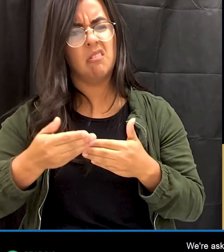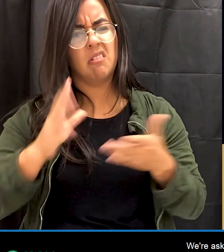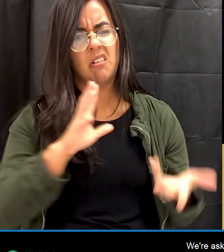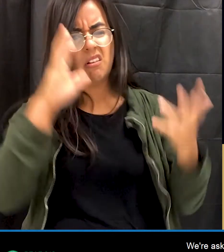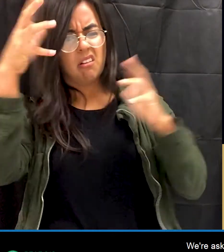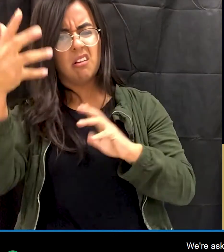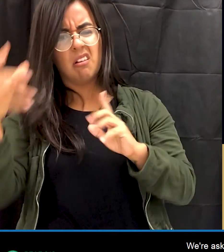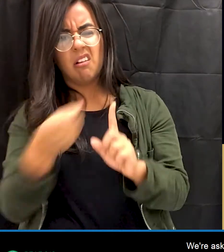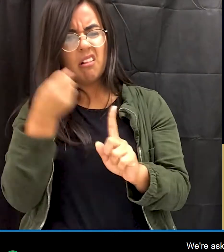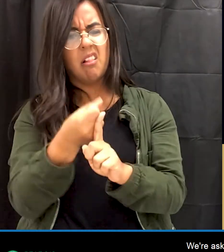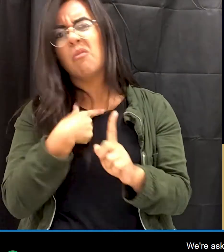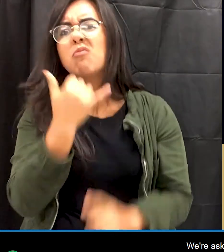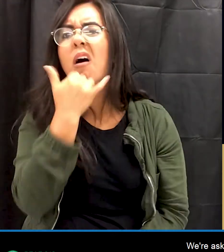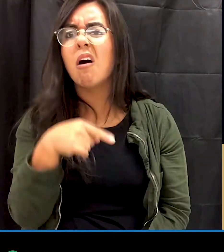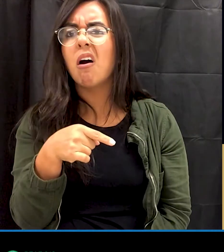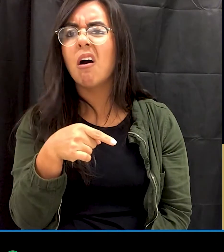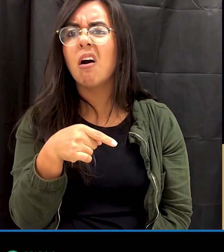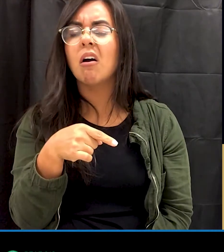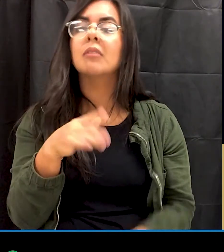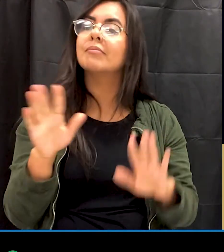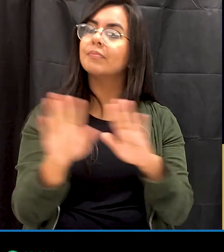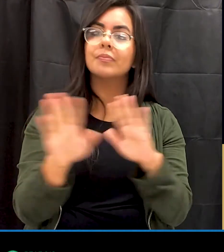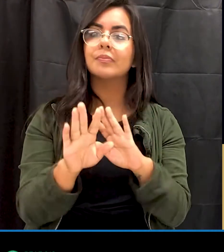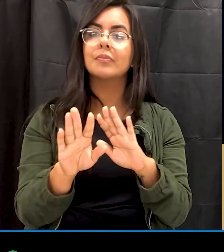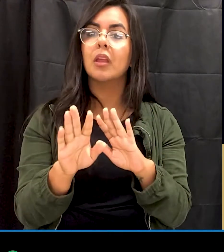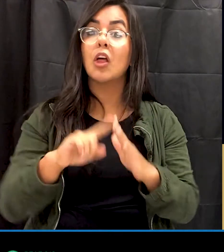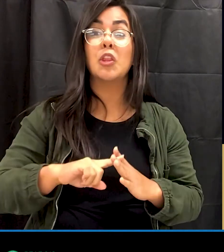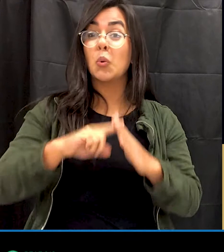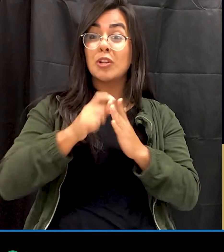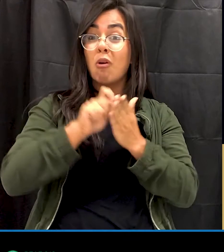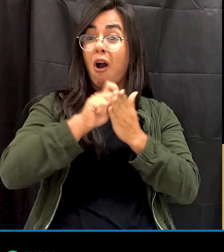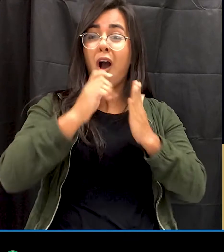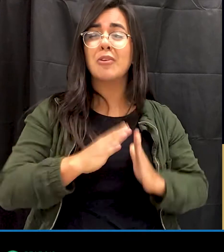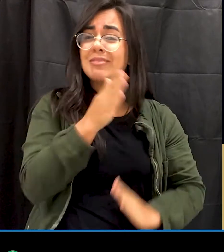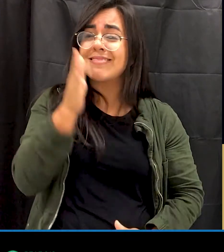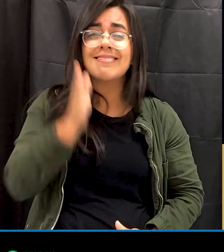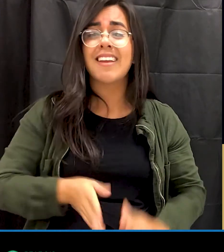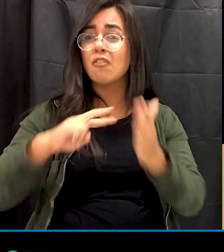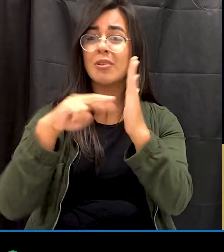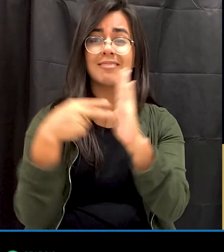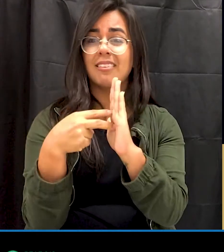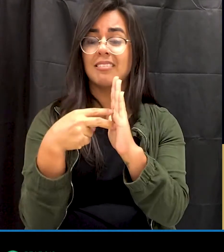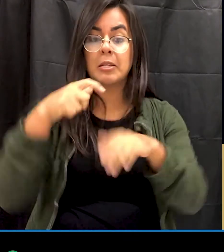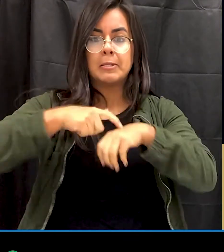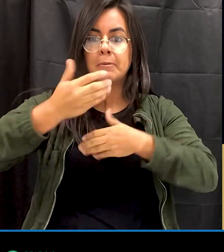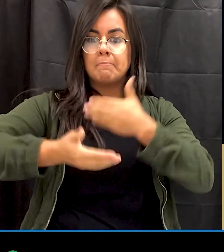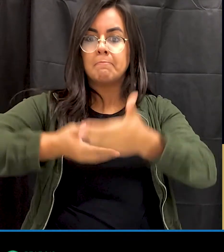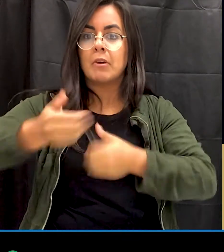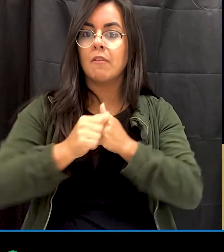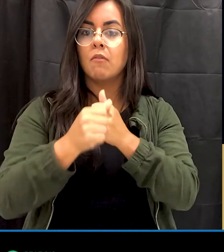asking something that the inspired authors never intended to give us. So for example, maybe you look at the temptation